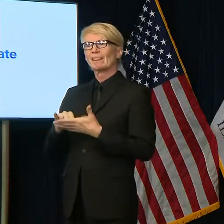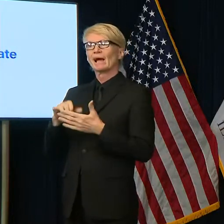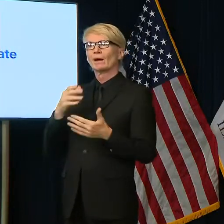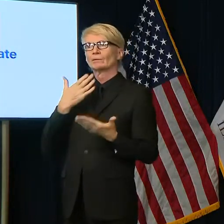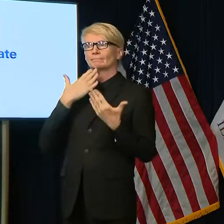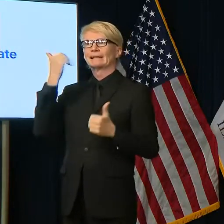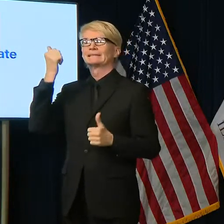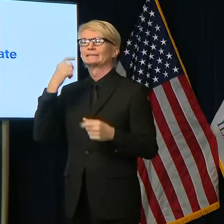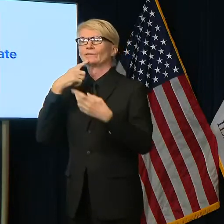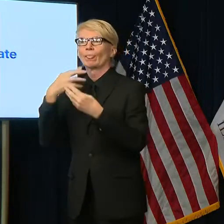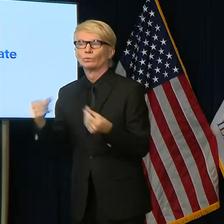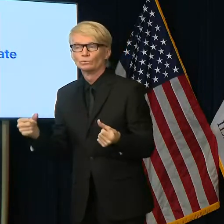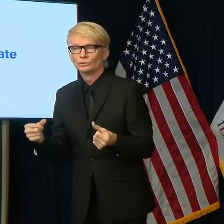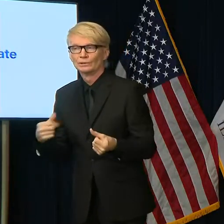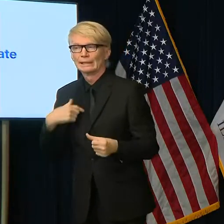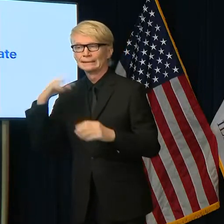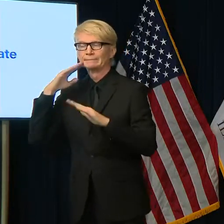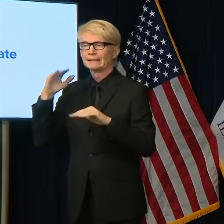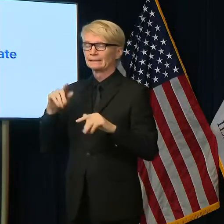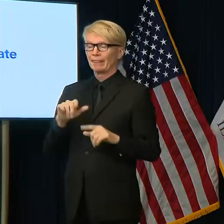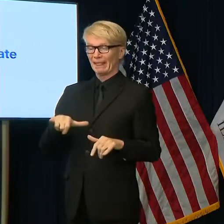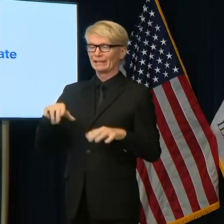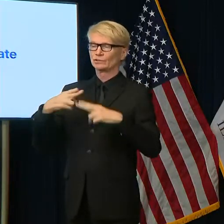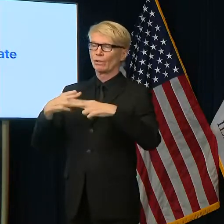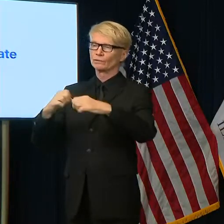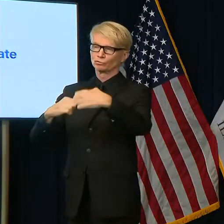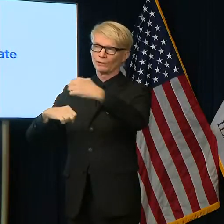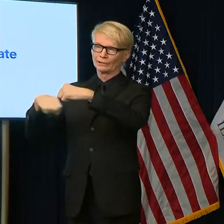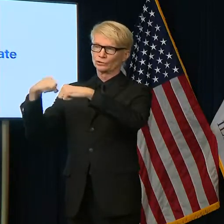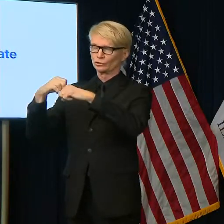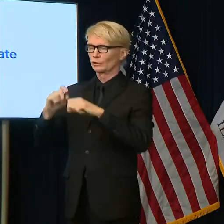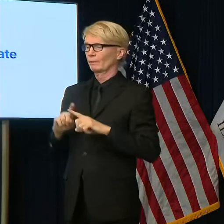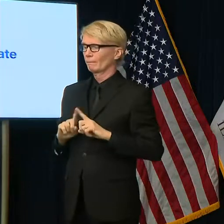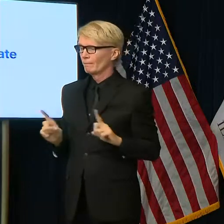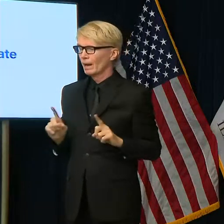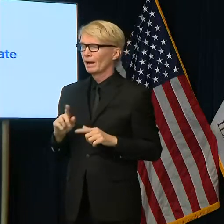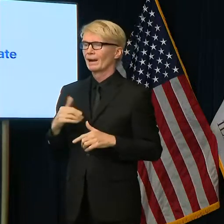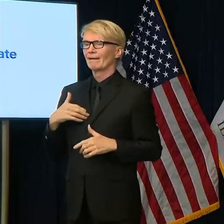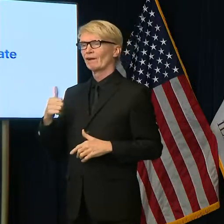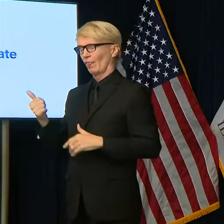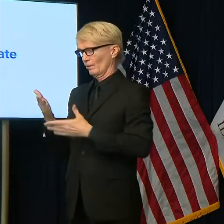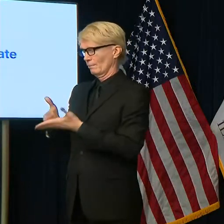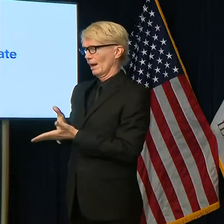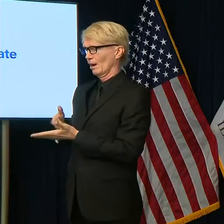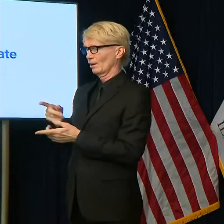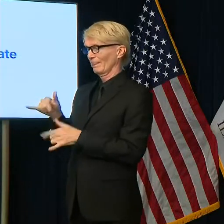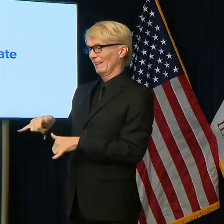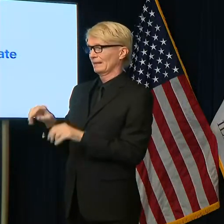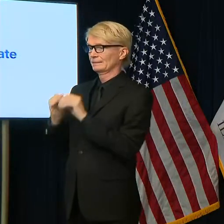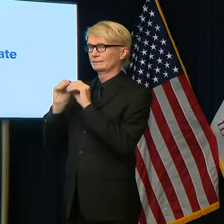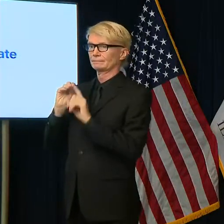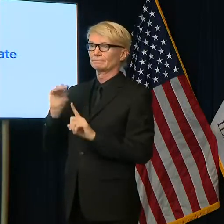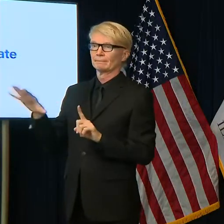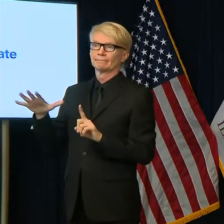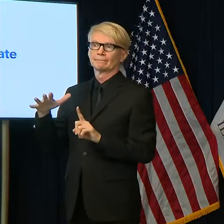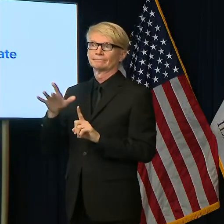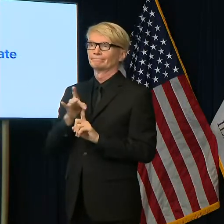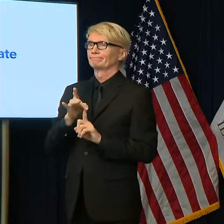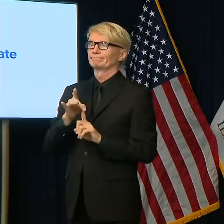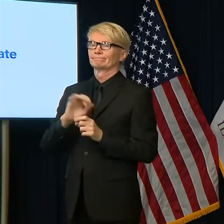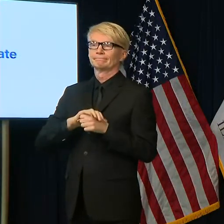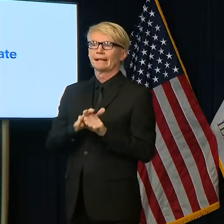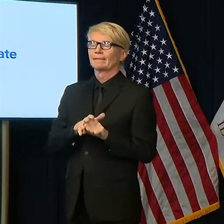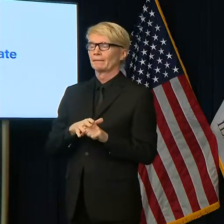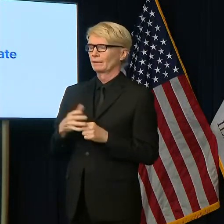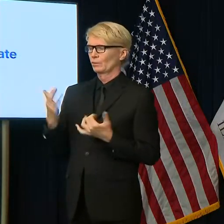then there is the pandemic piece. And that part, we need help from the federal government. There is a lot of discussion about getting that help. Cities need